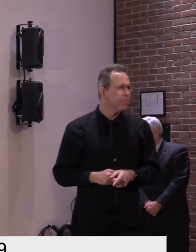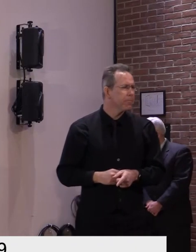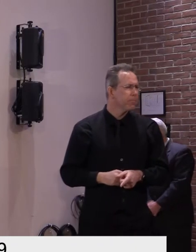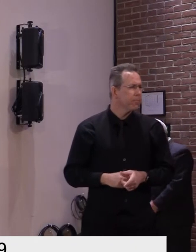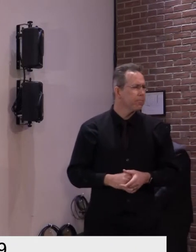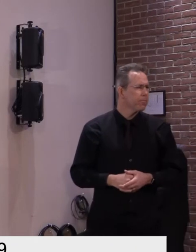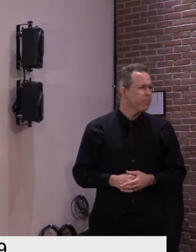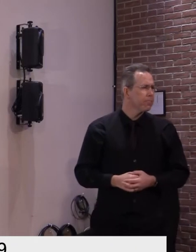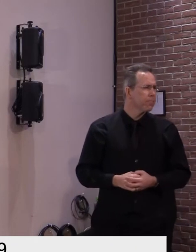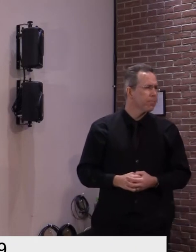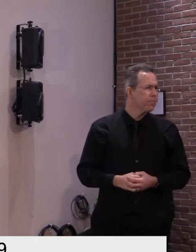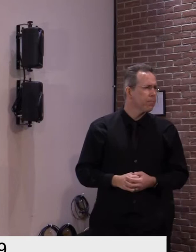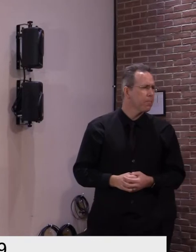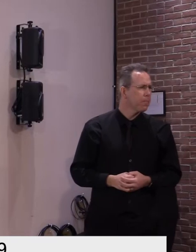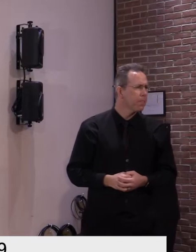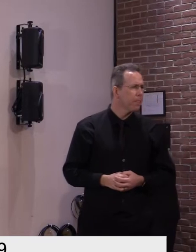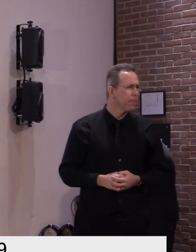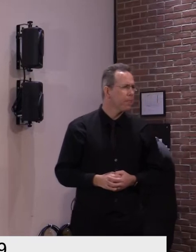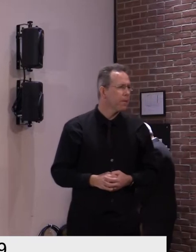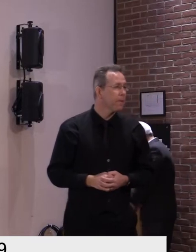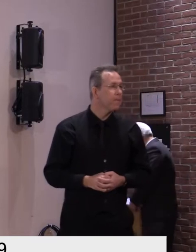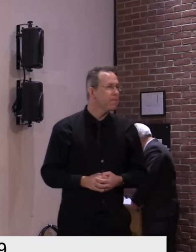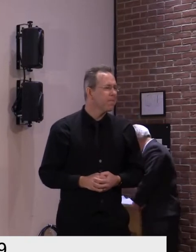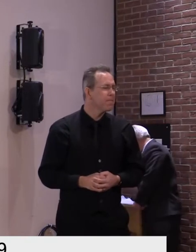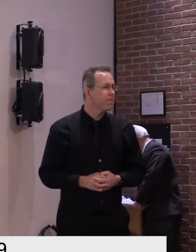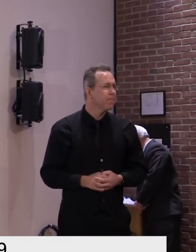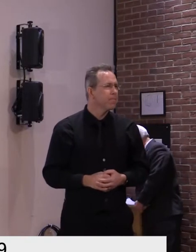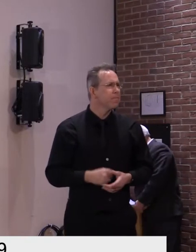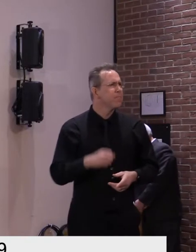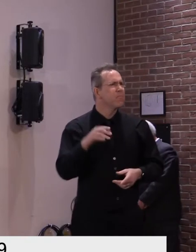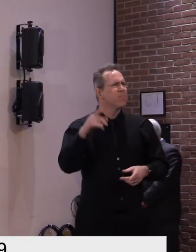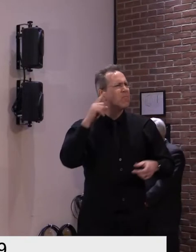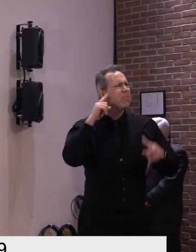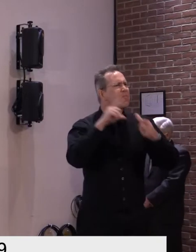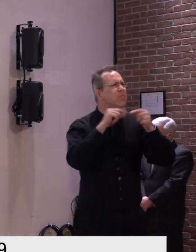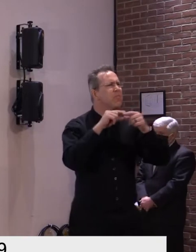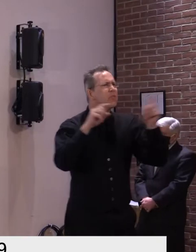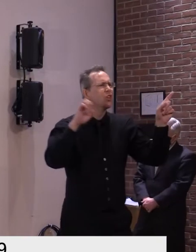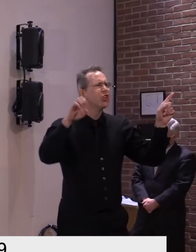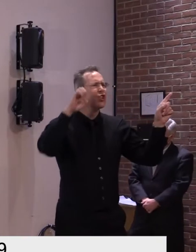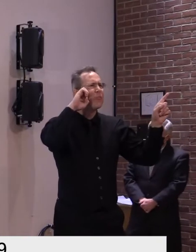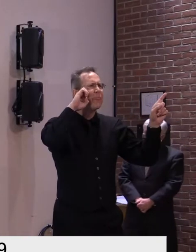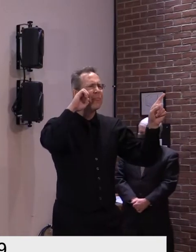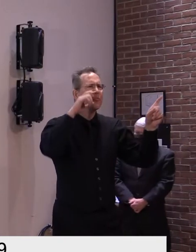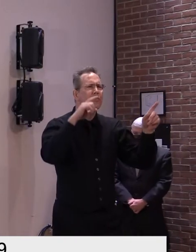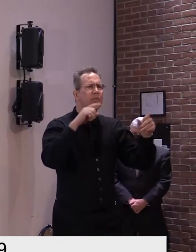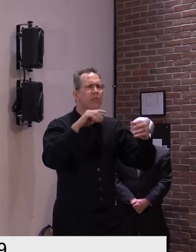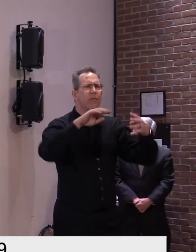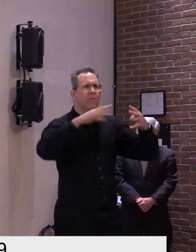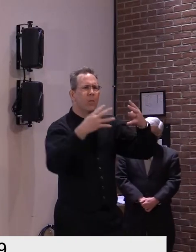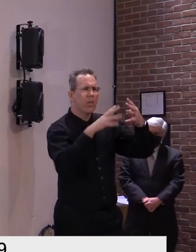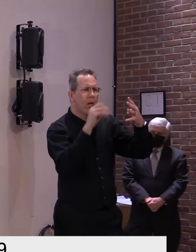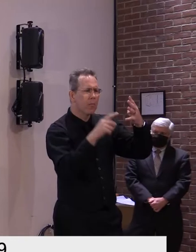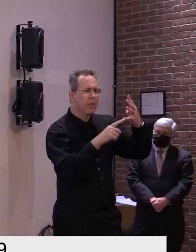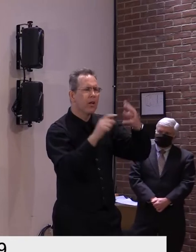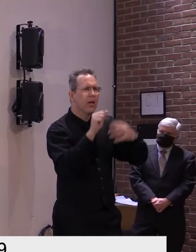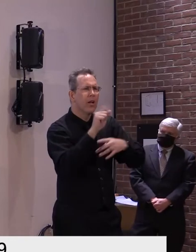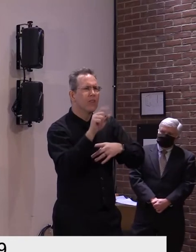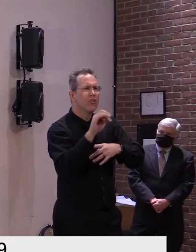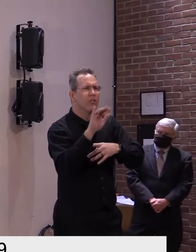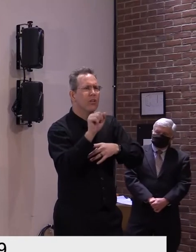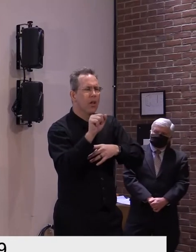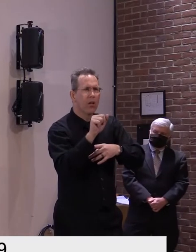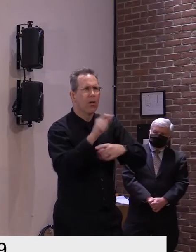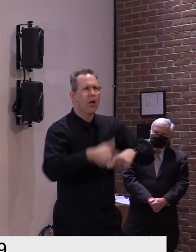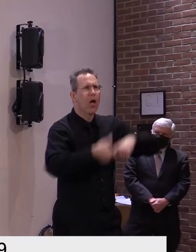AstraZeneca vaccine, reports of a possible blood clotting side effect. The WHO believes this should continue going on